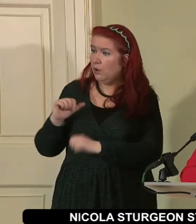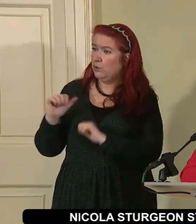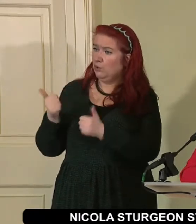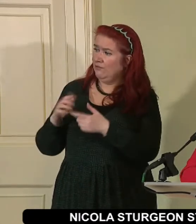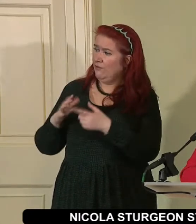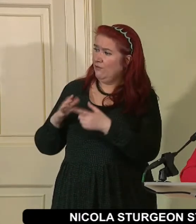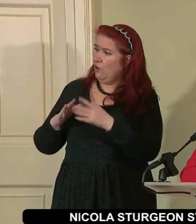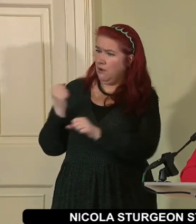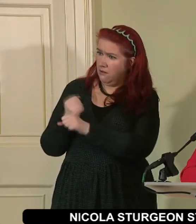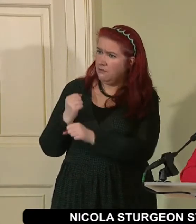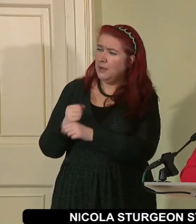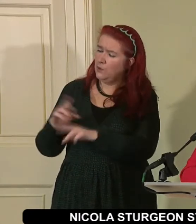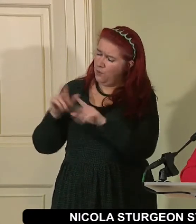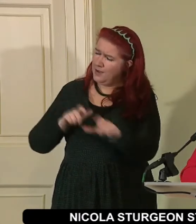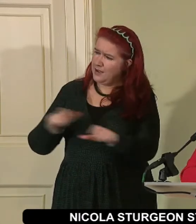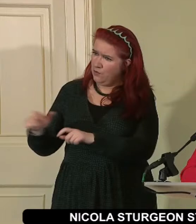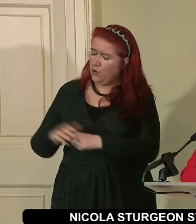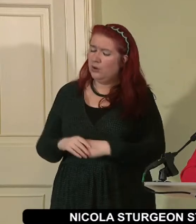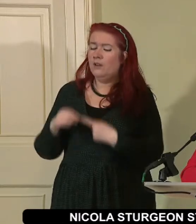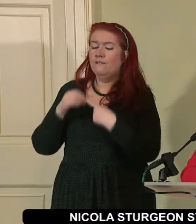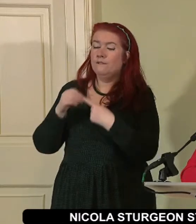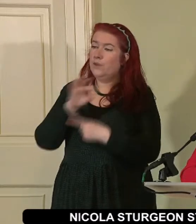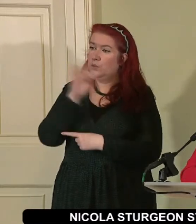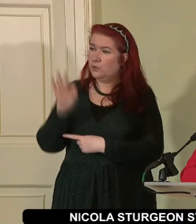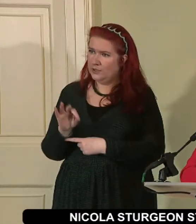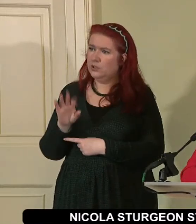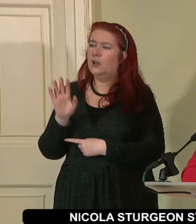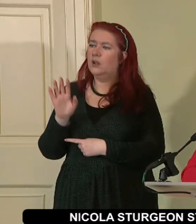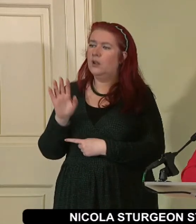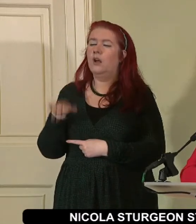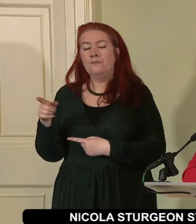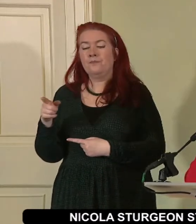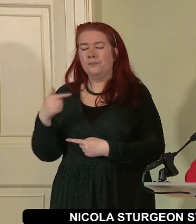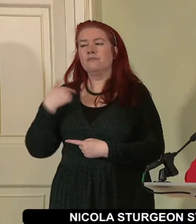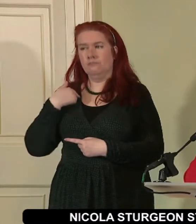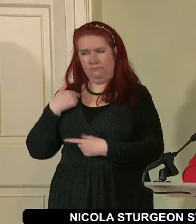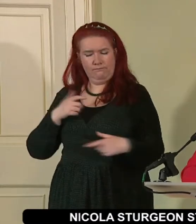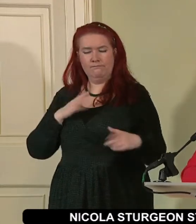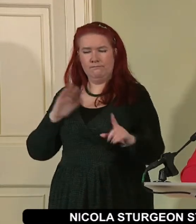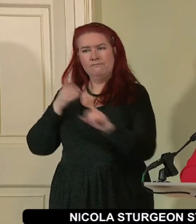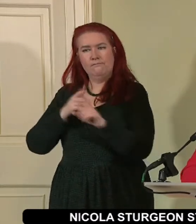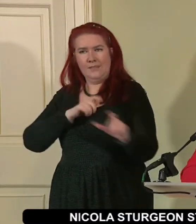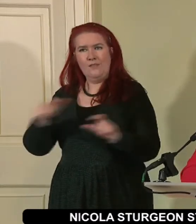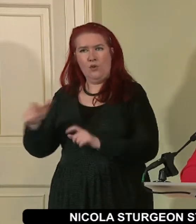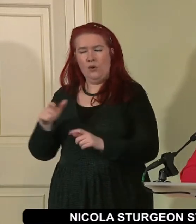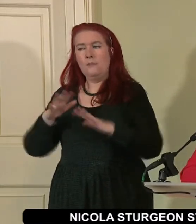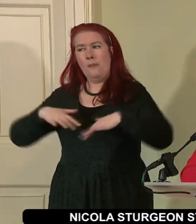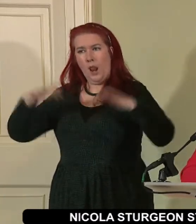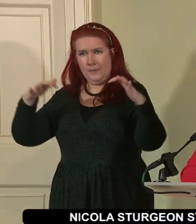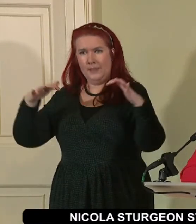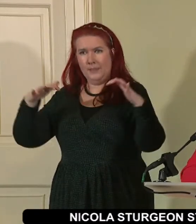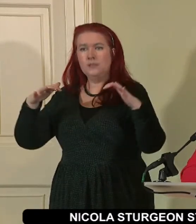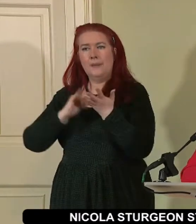that continue. Your first question, which I'm... I do intend to remain in Parliament.